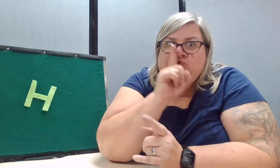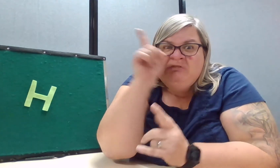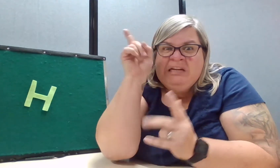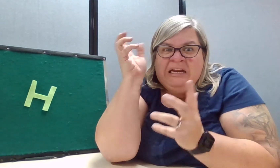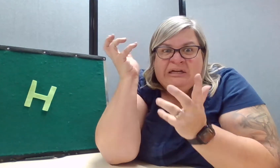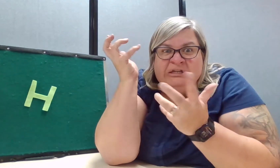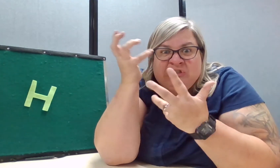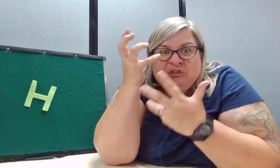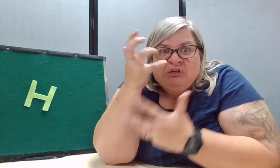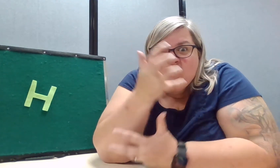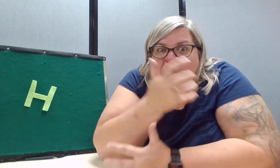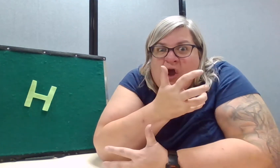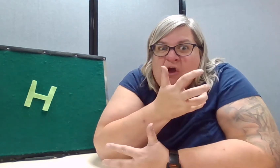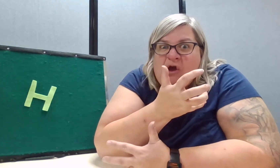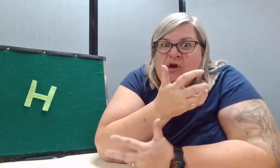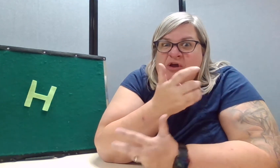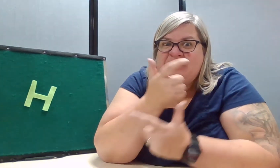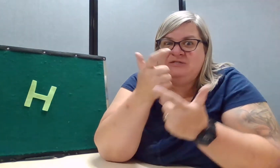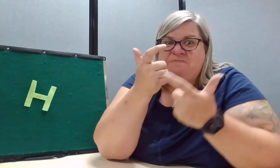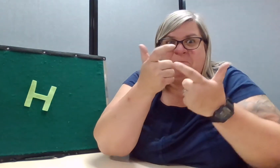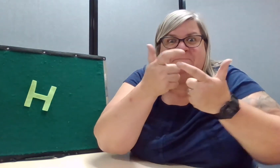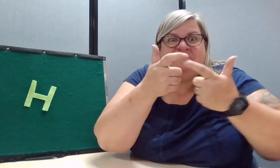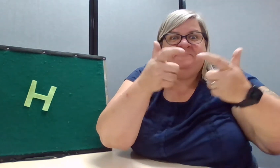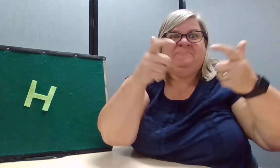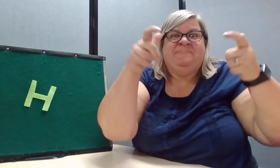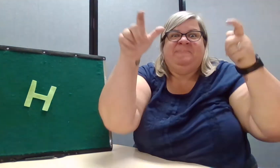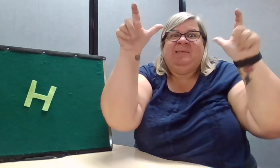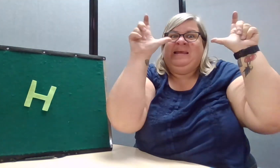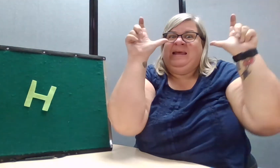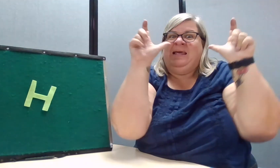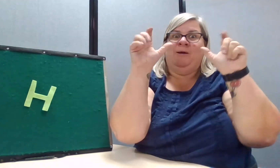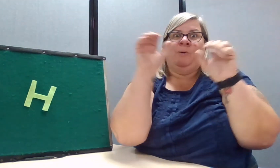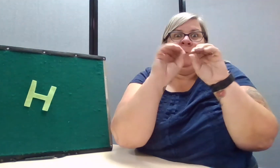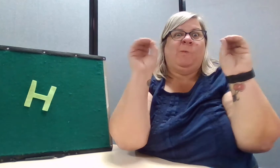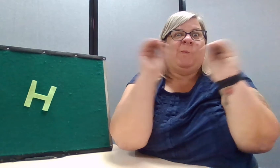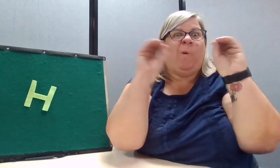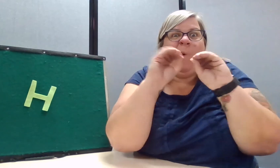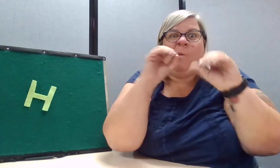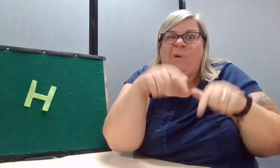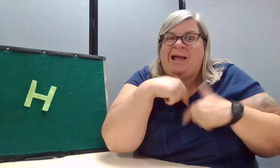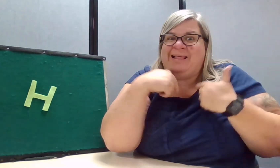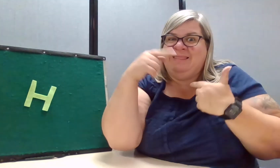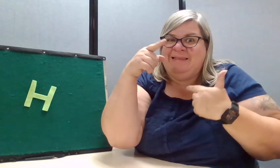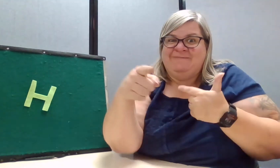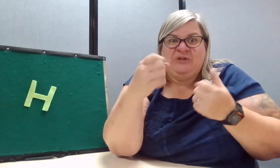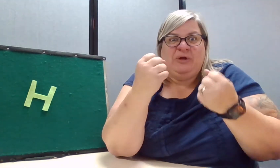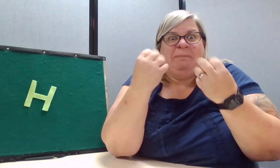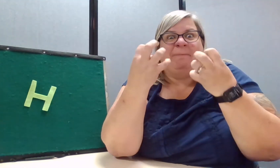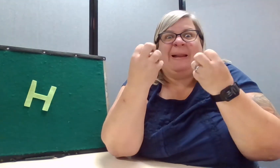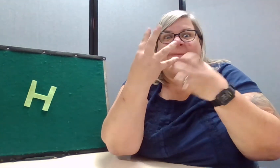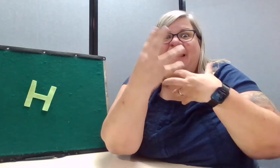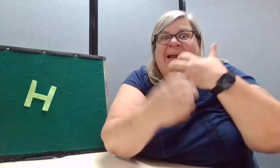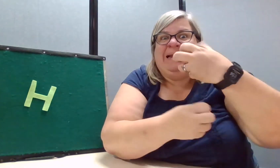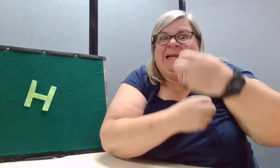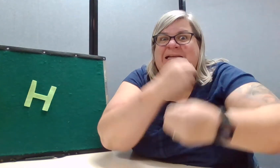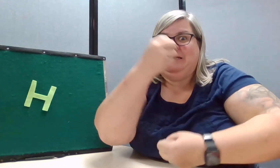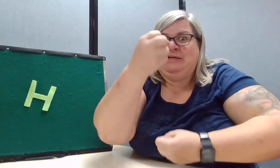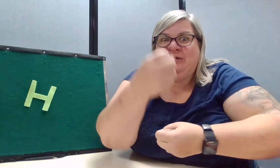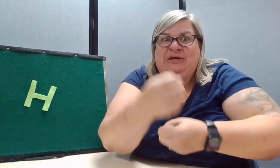If it's really dark and there's a big house where no one lives and has not lived